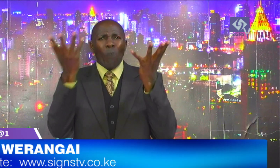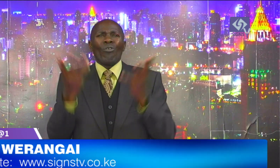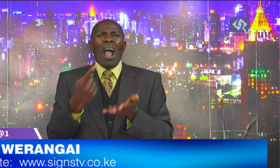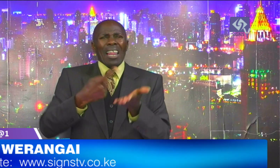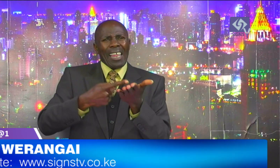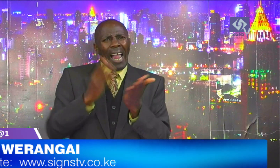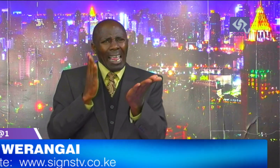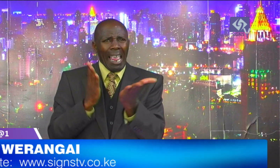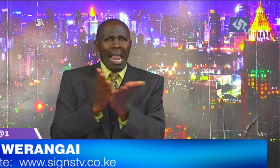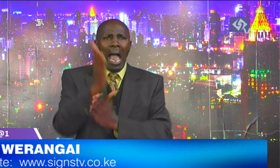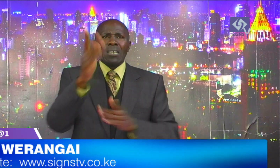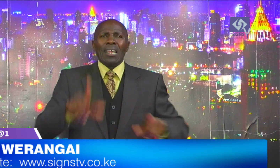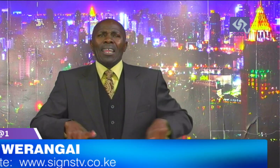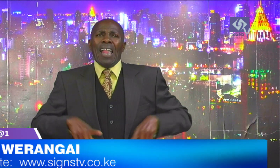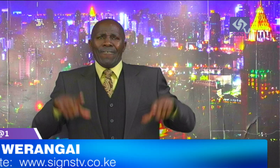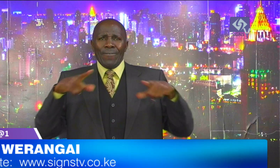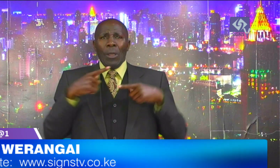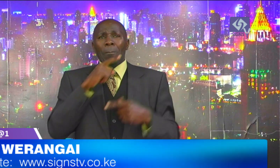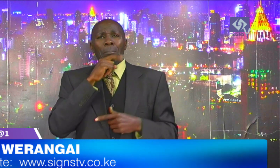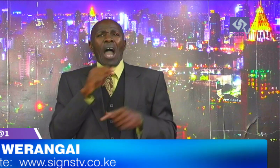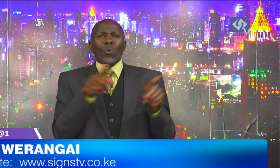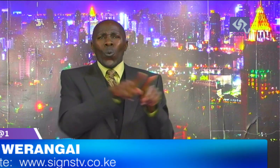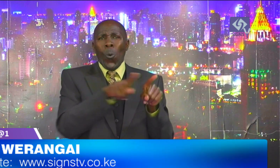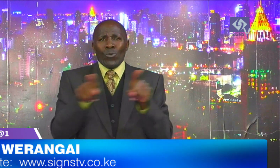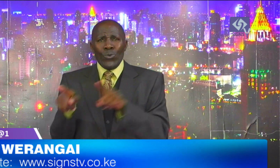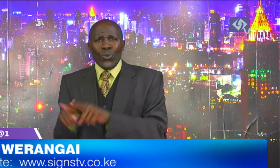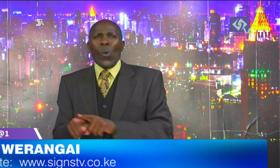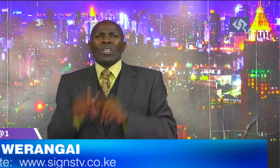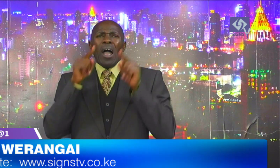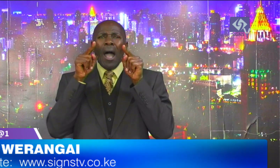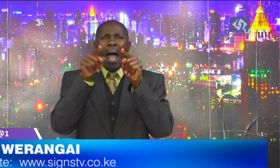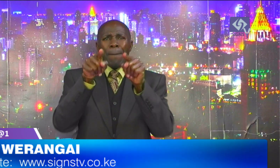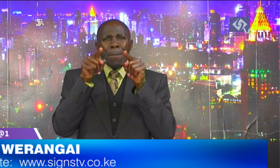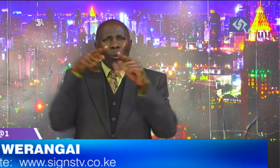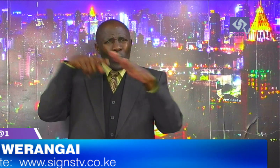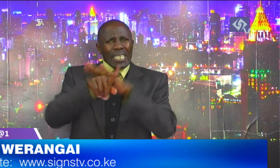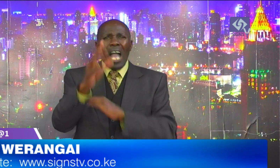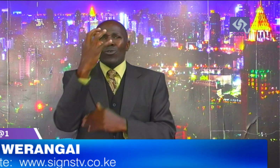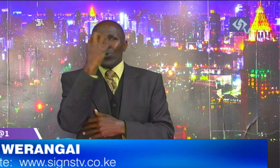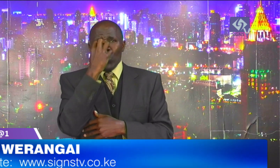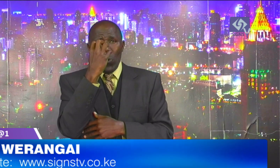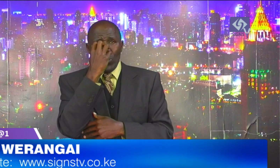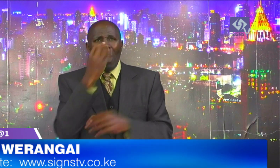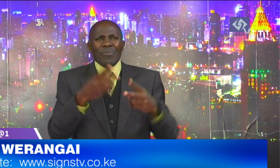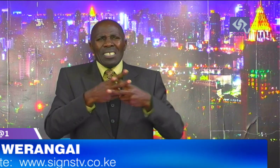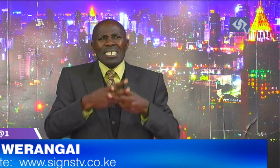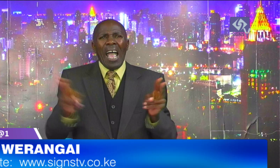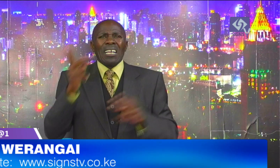serious insult to the right to life. He has also accused Ruto of being a threat